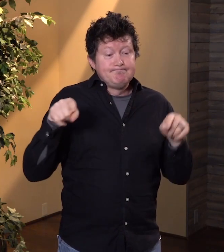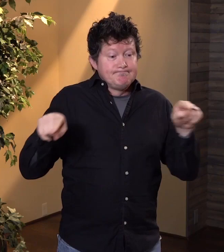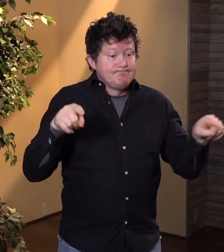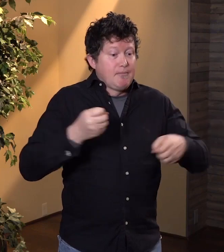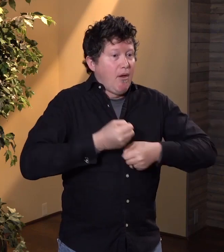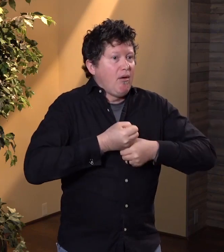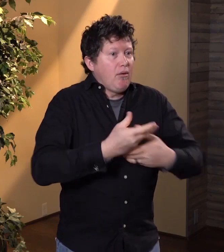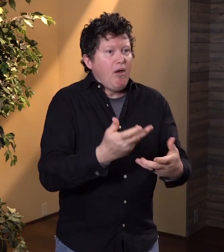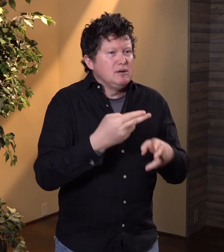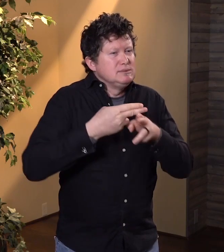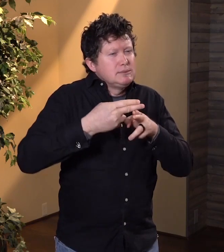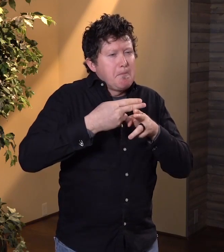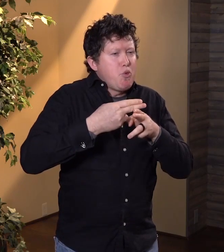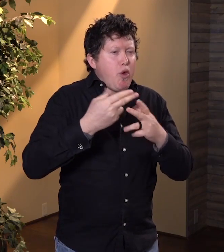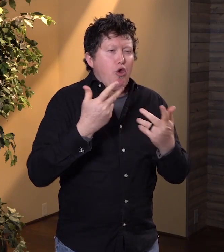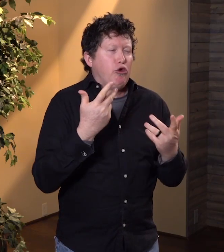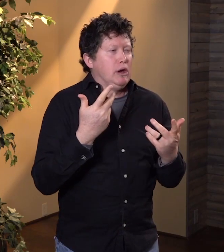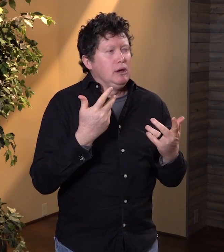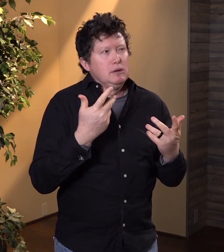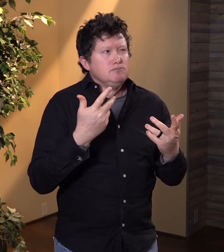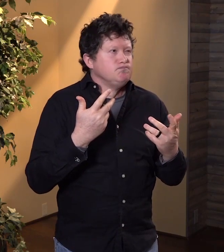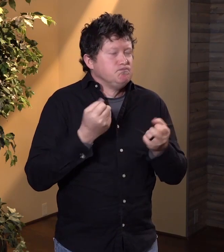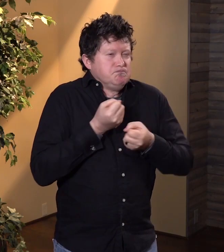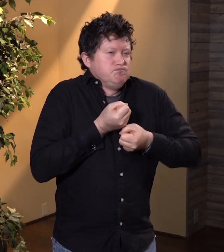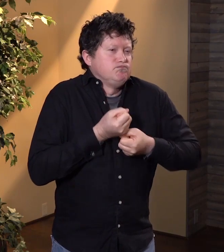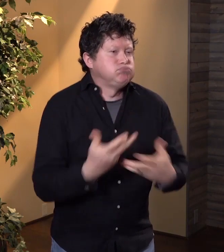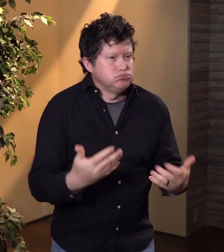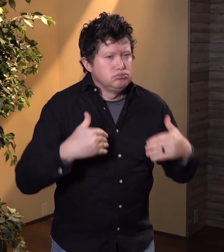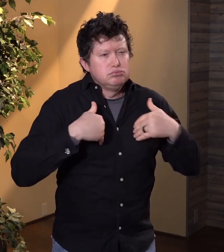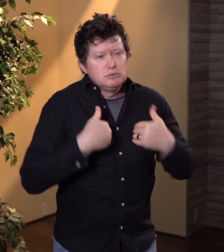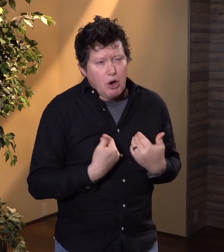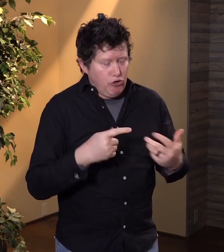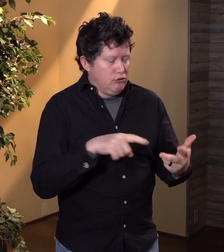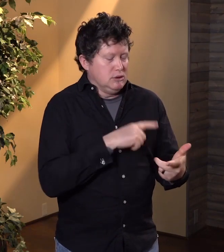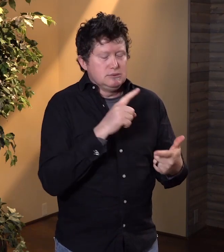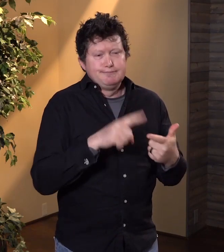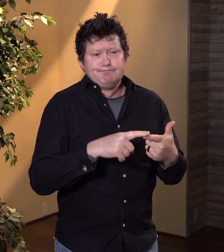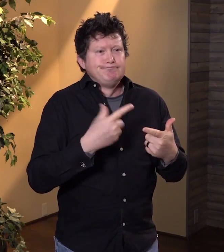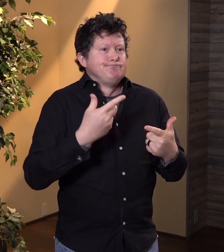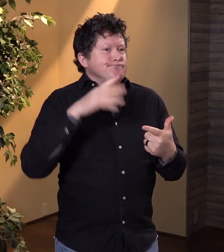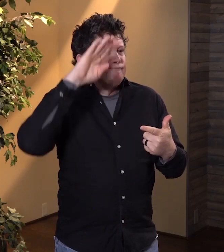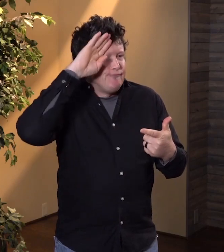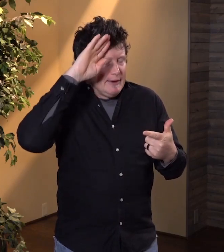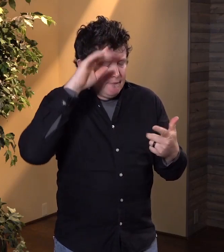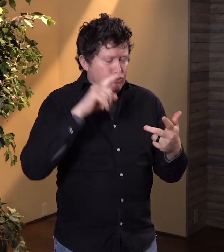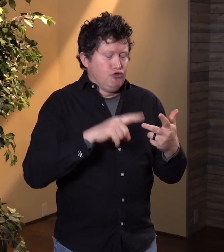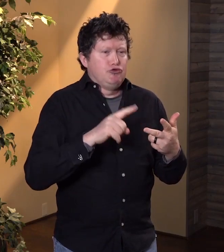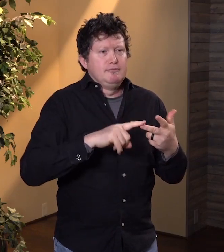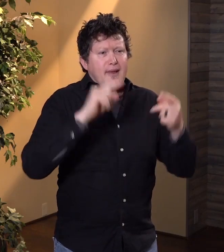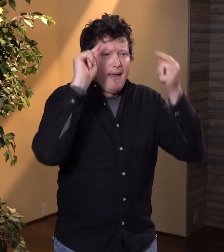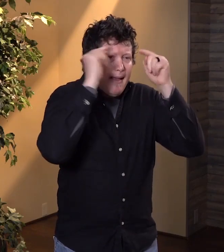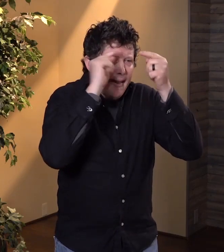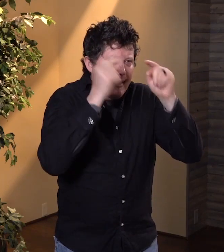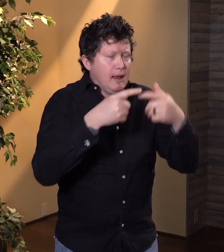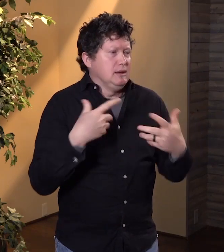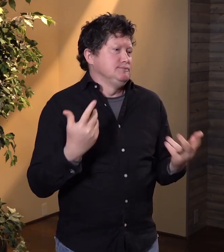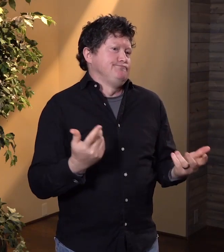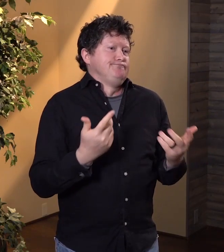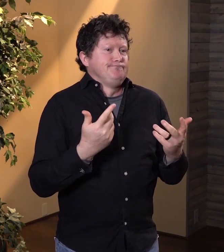fatigue, headache, body aches, and so on. those are similar between the two